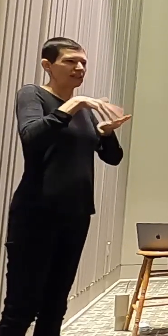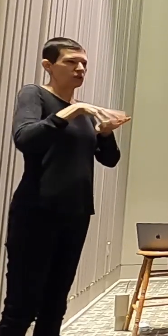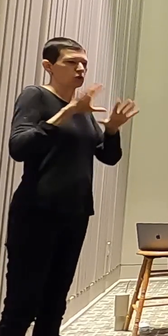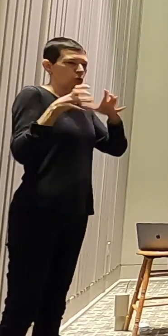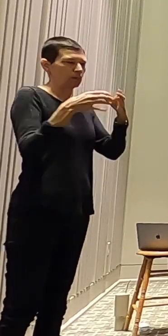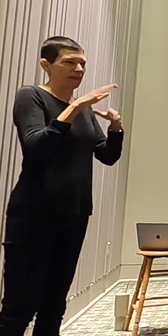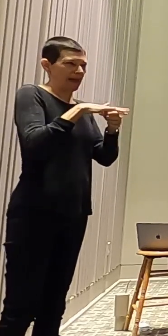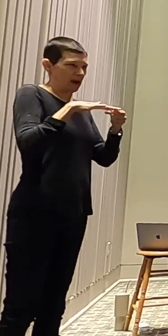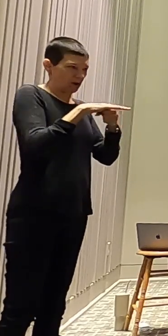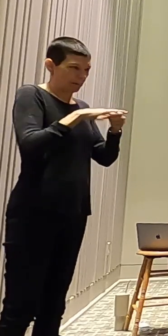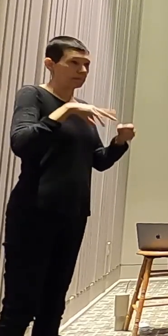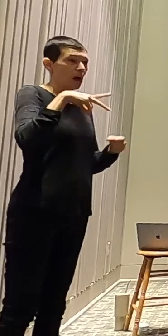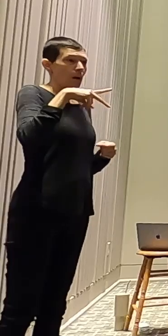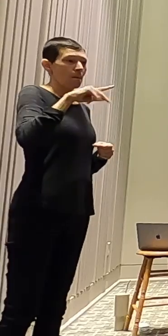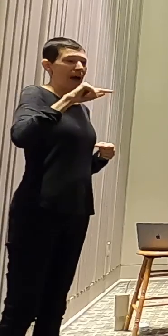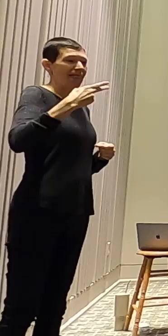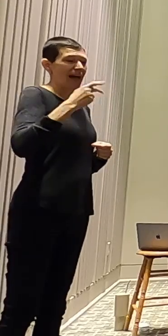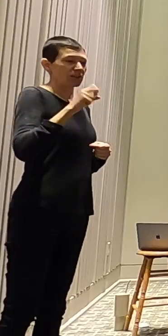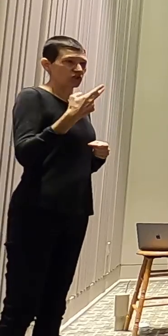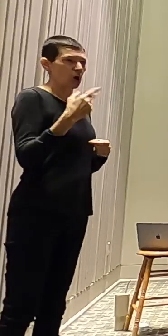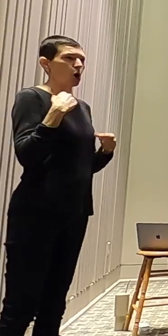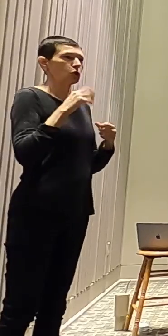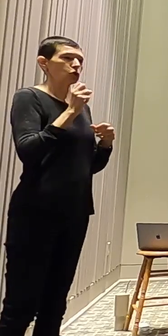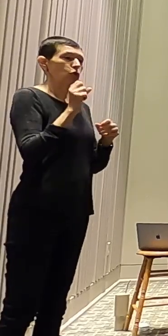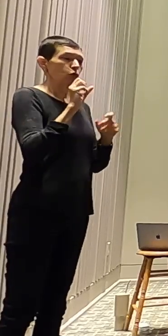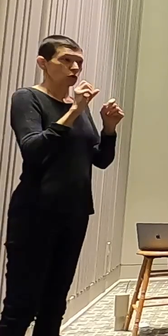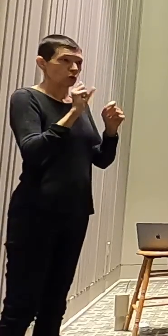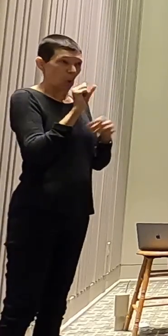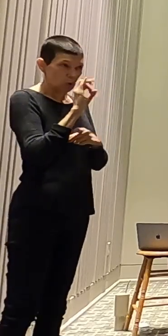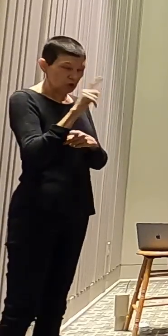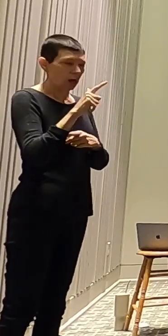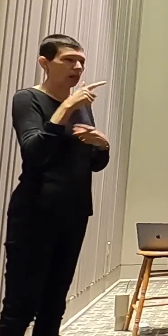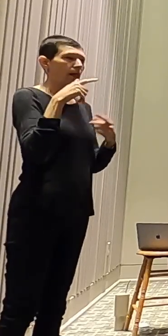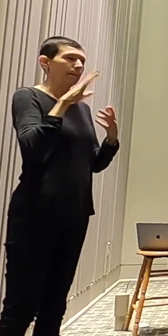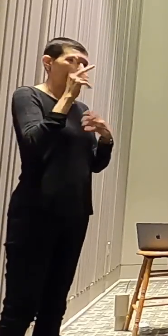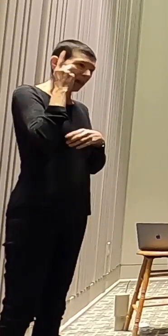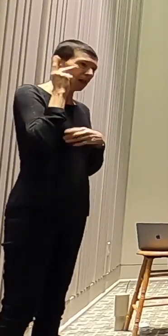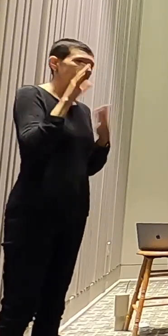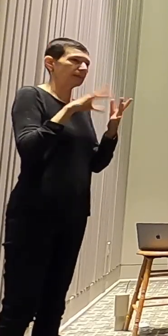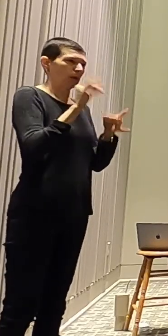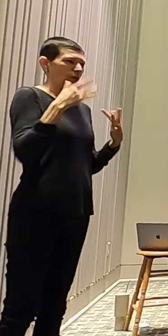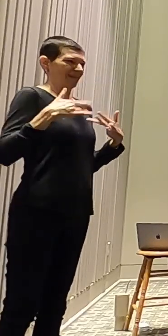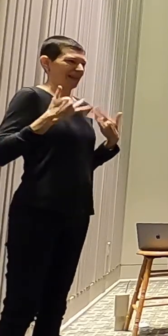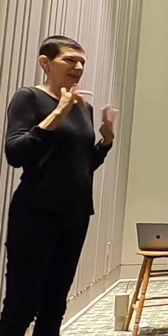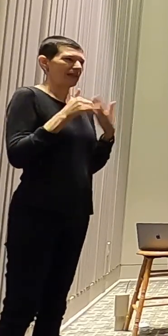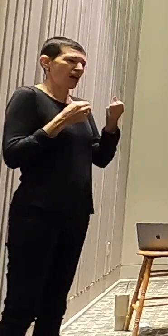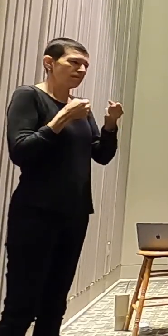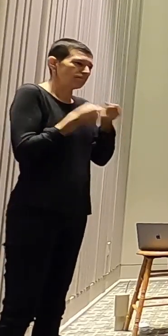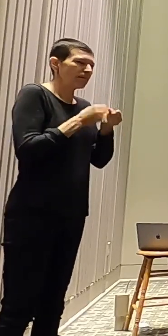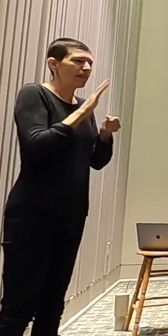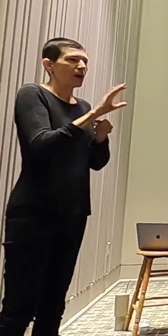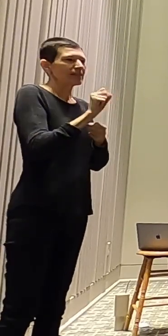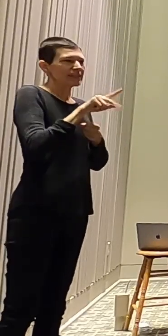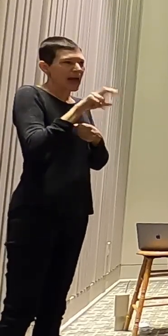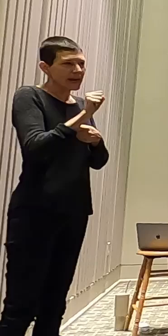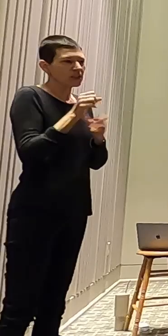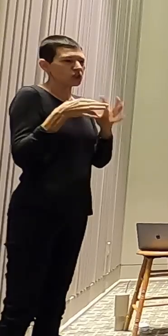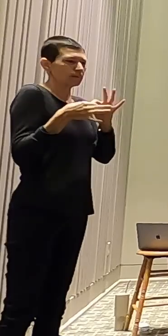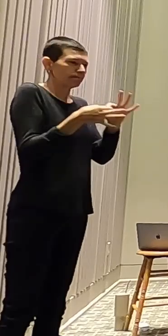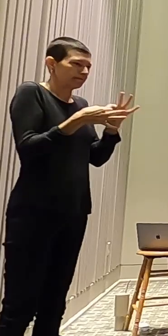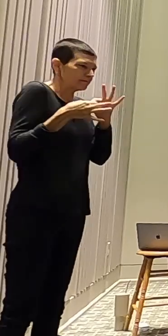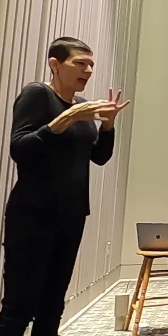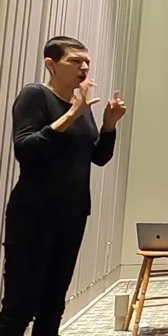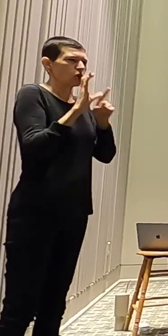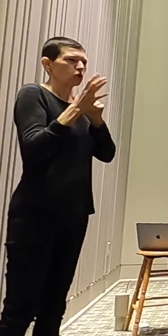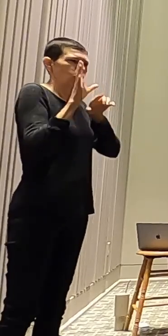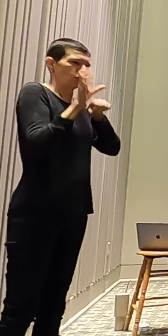area. Potlatches are social, political, and spiritual events that reinforce status, kinship, and cultural traditions